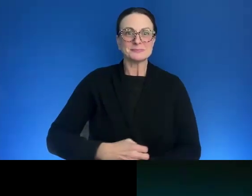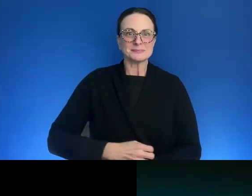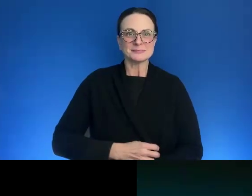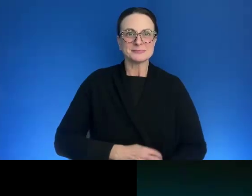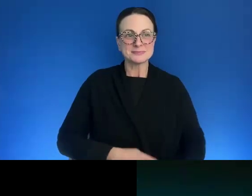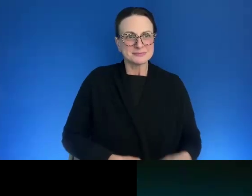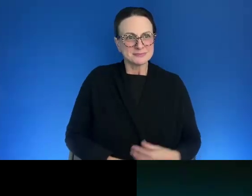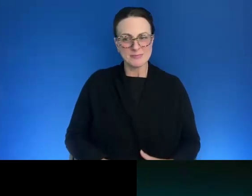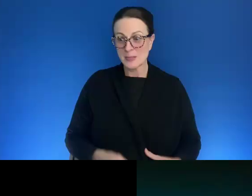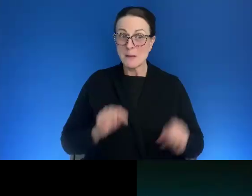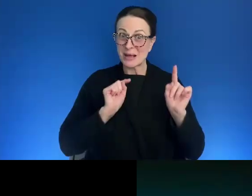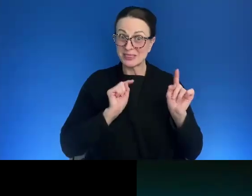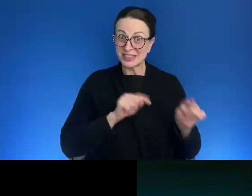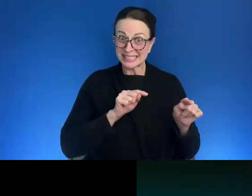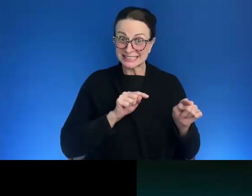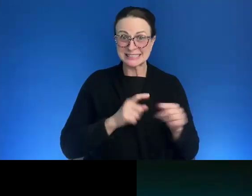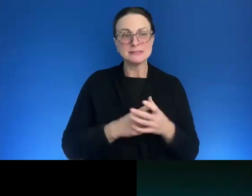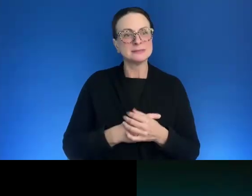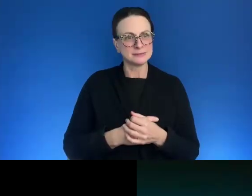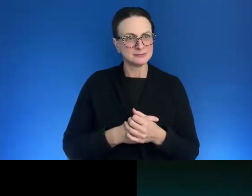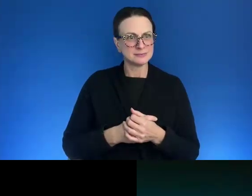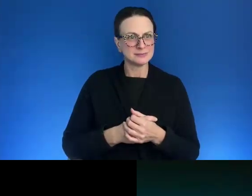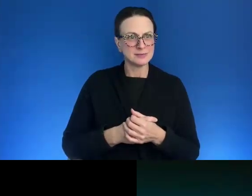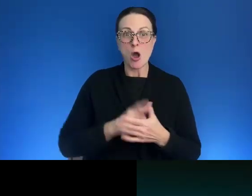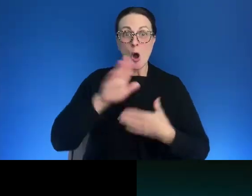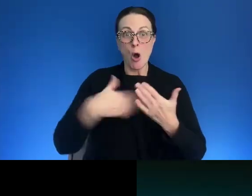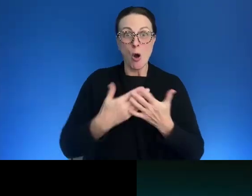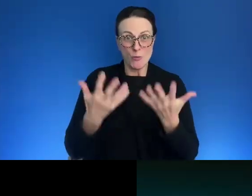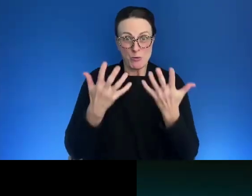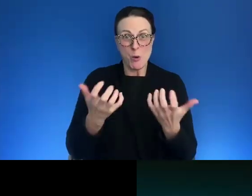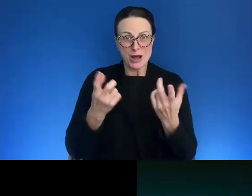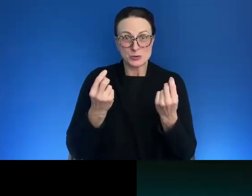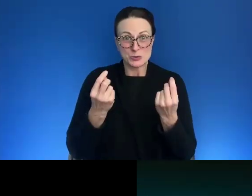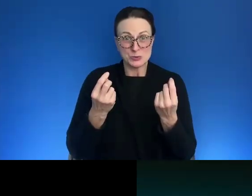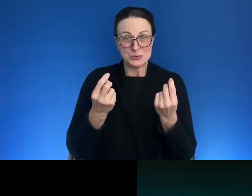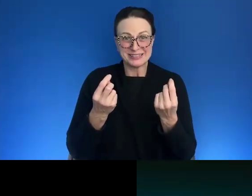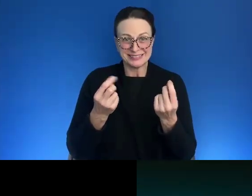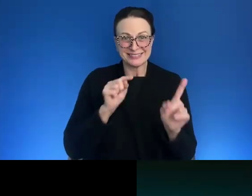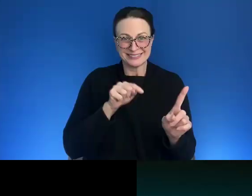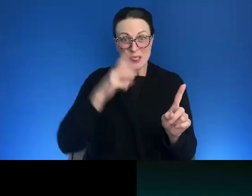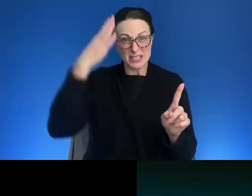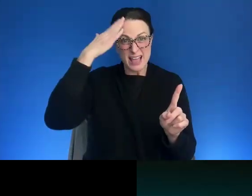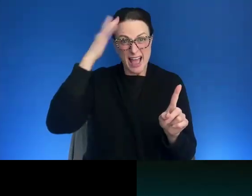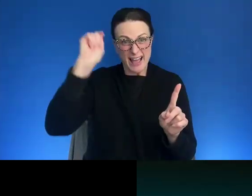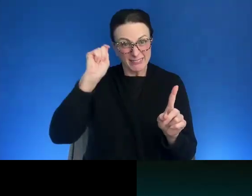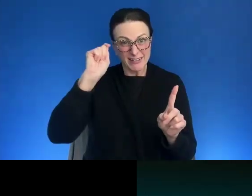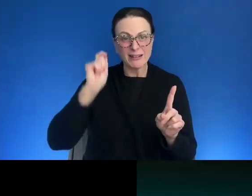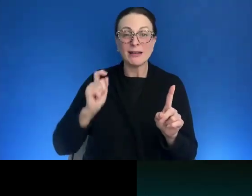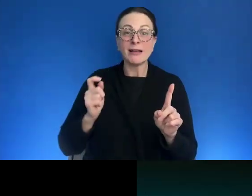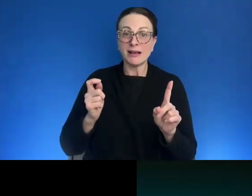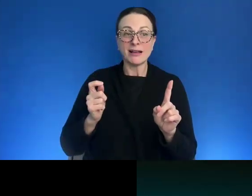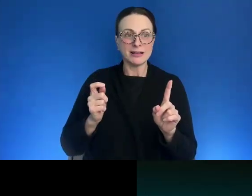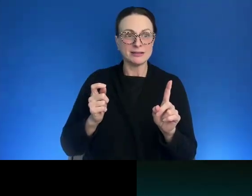anyway, this is what we all want to do, right? So this hat represents,